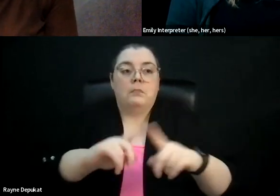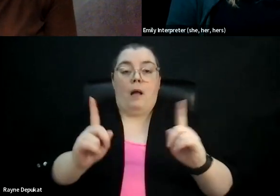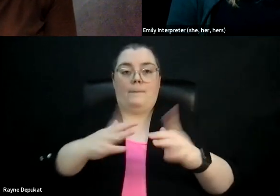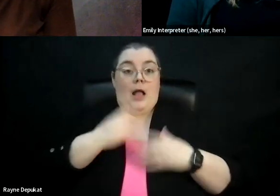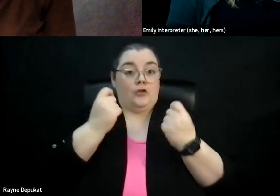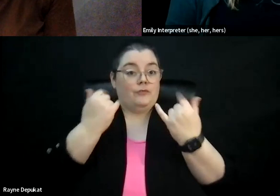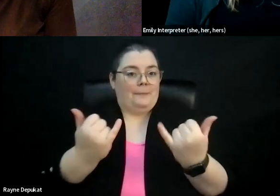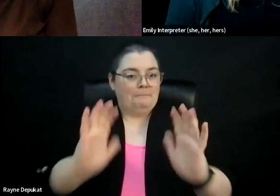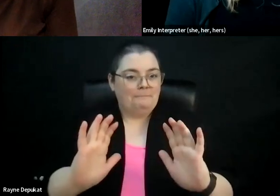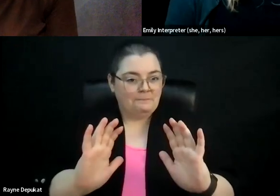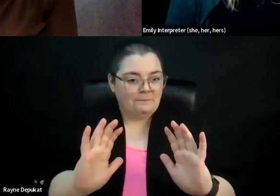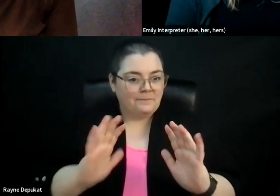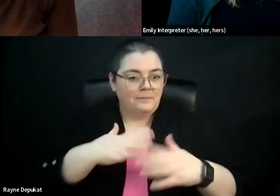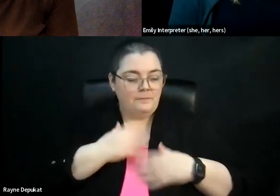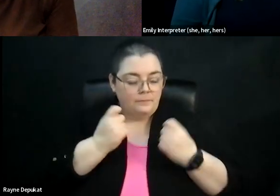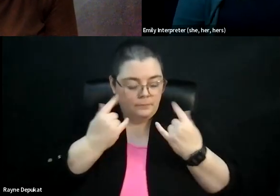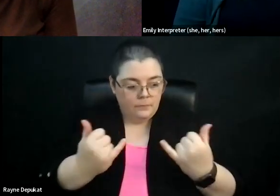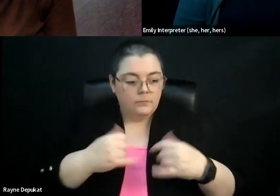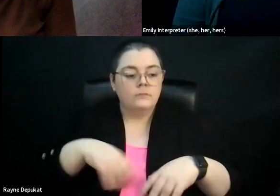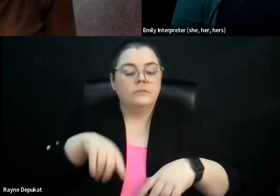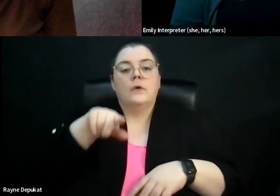Many different interpretations of that, but my current understanding